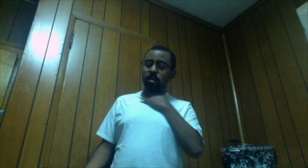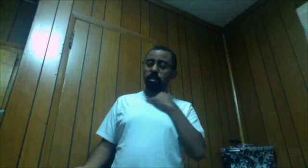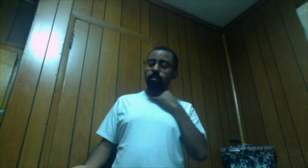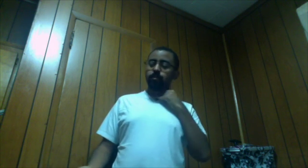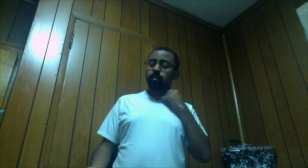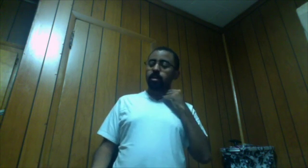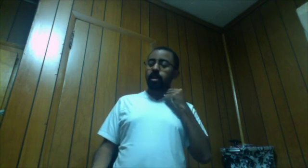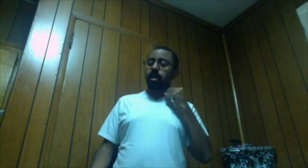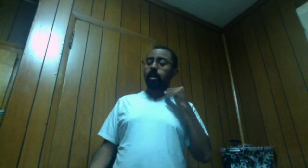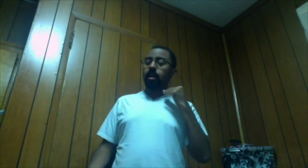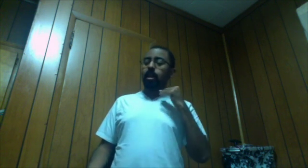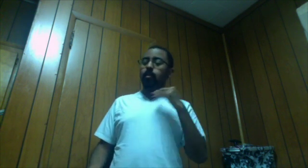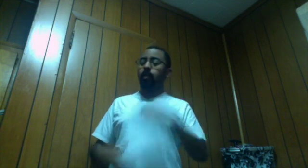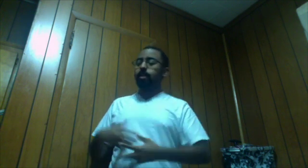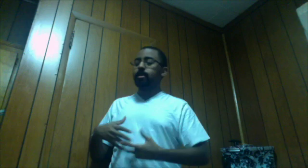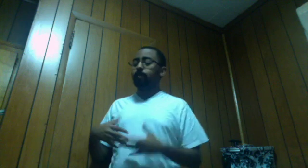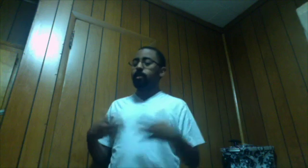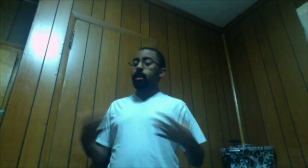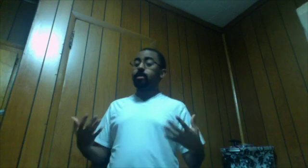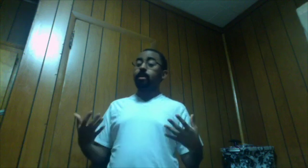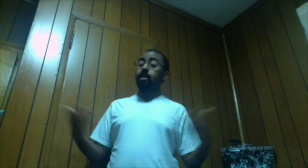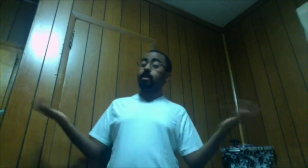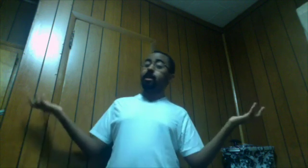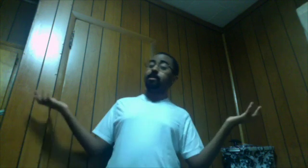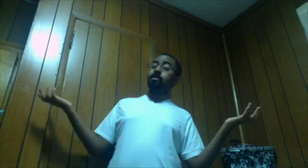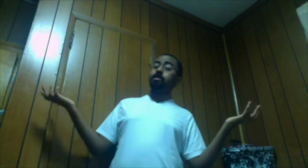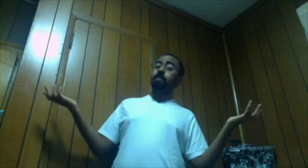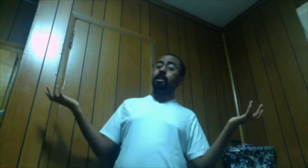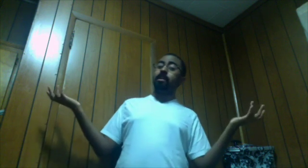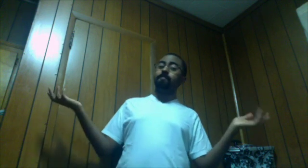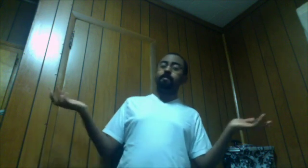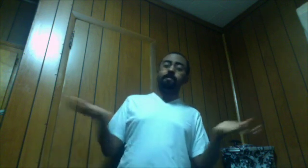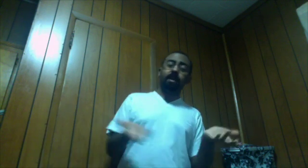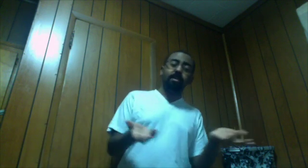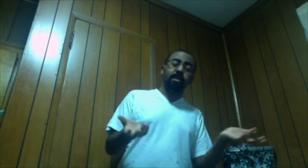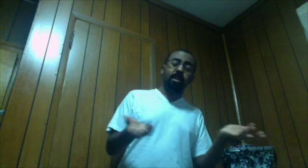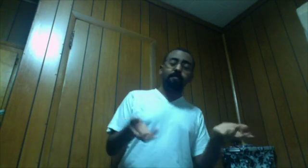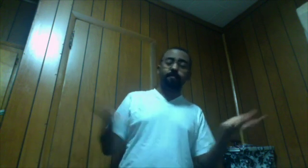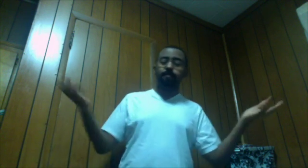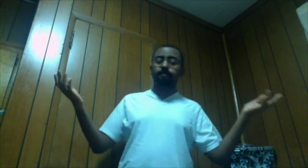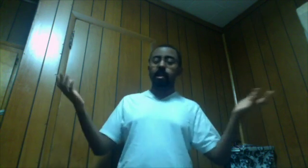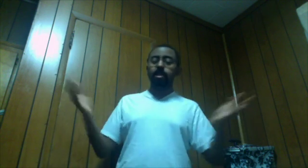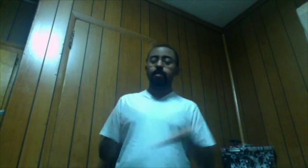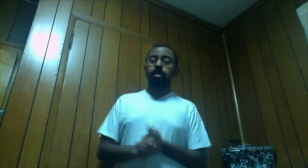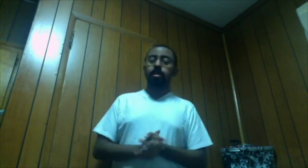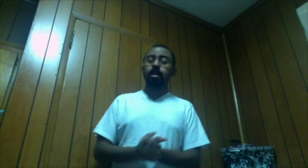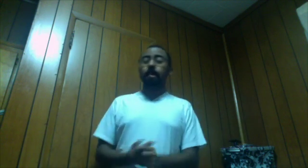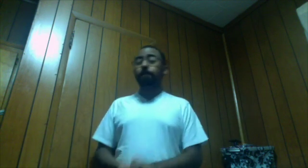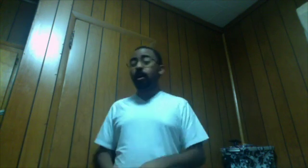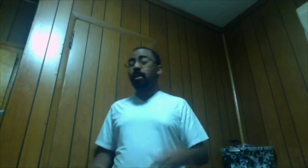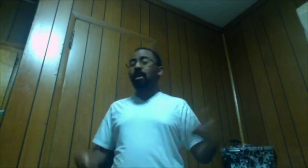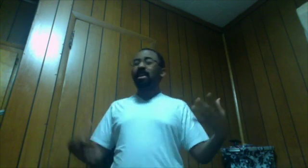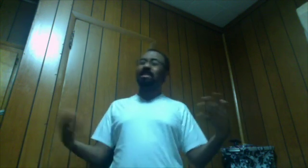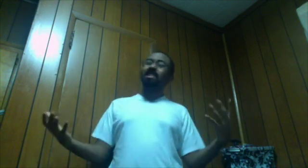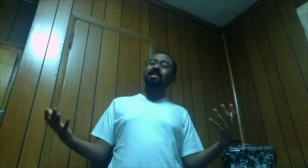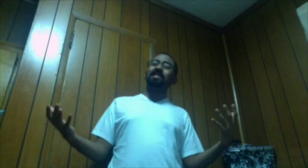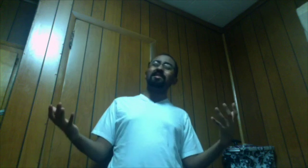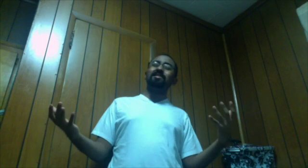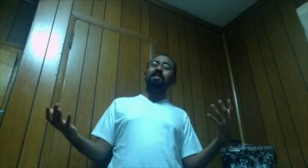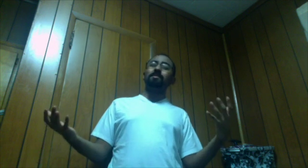girl one day and wakes up the next day in that girl's body. Finds out body switching. But it's not the stereotypical